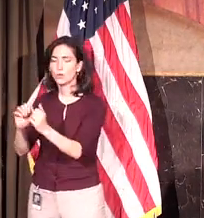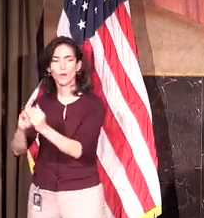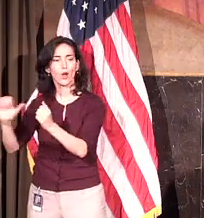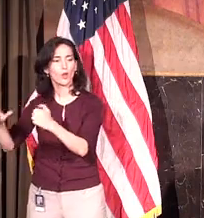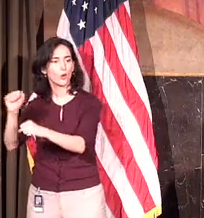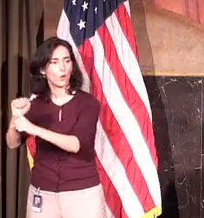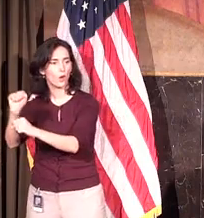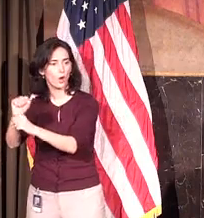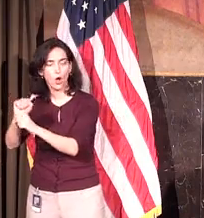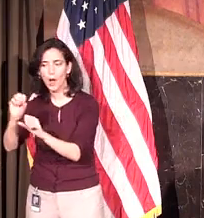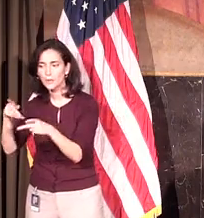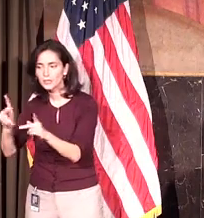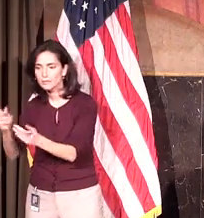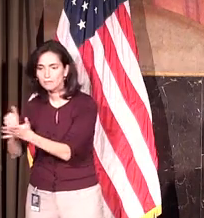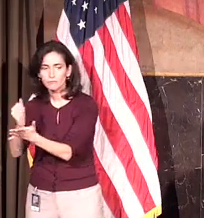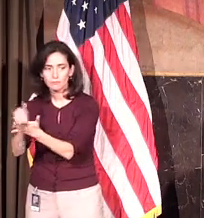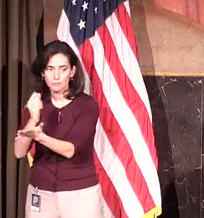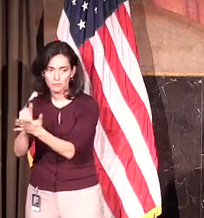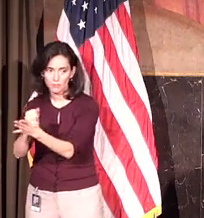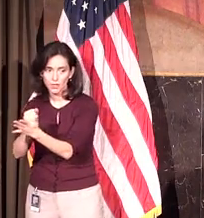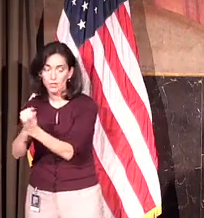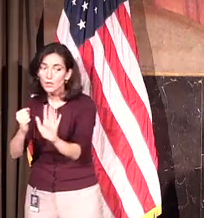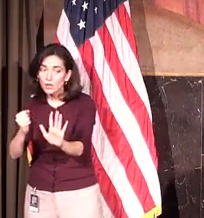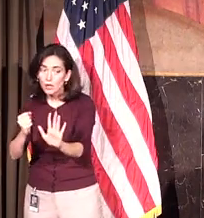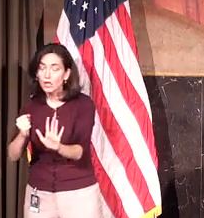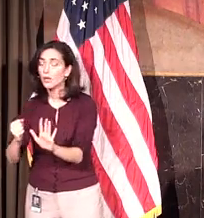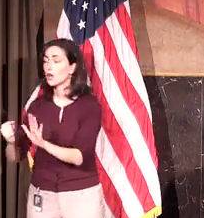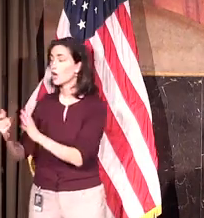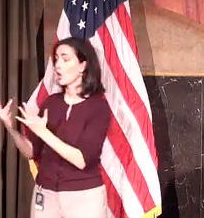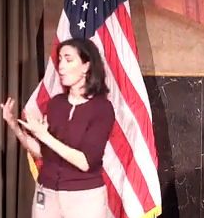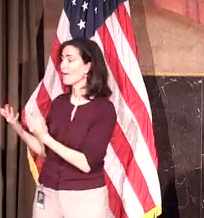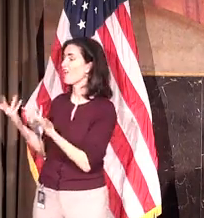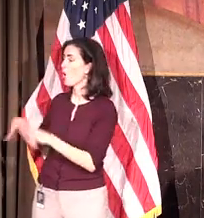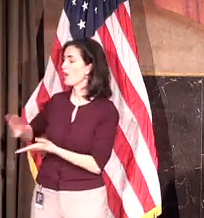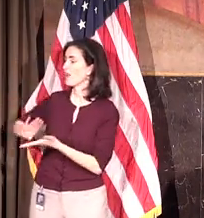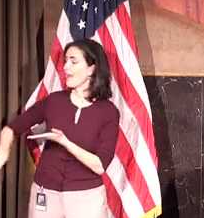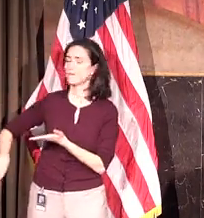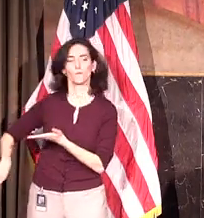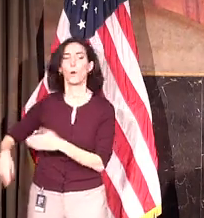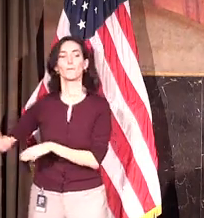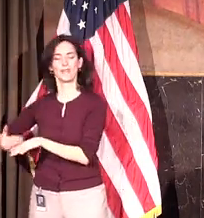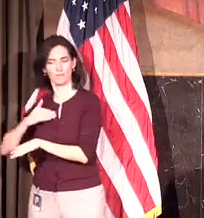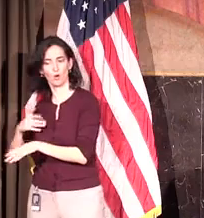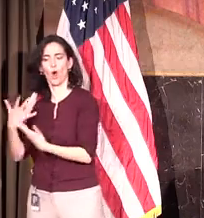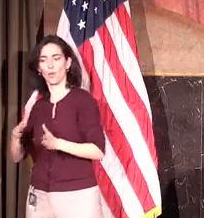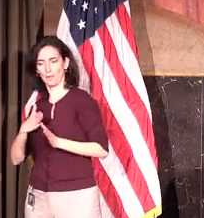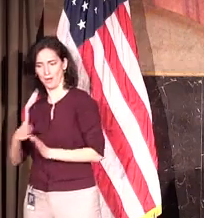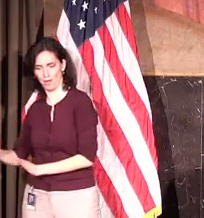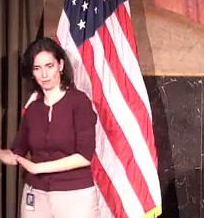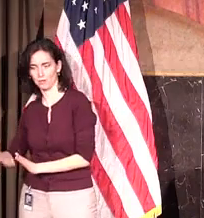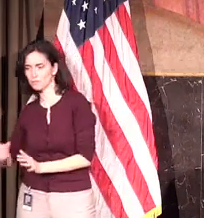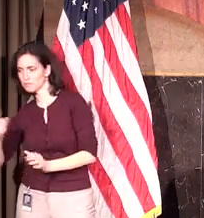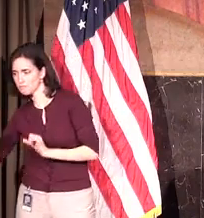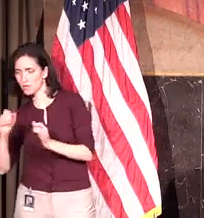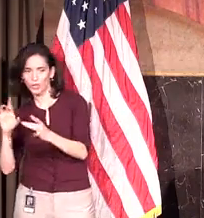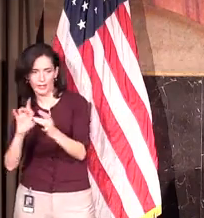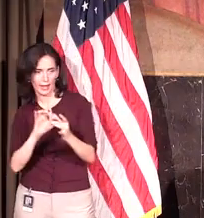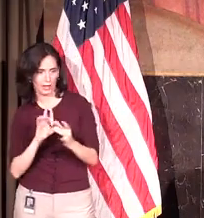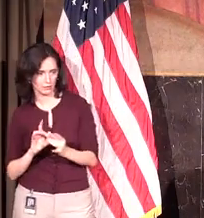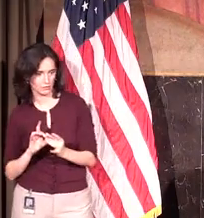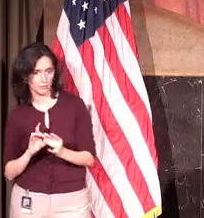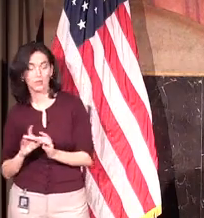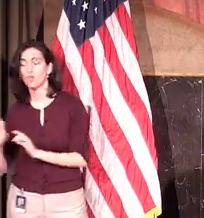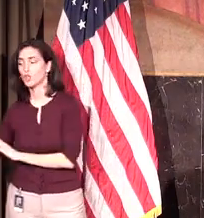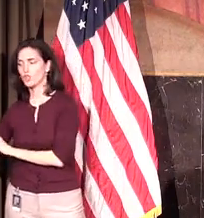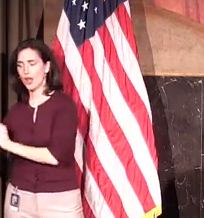employment opportunities before they actually get laid off at Shell. And Shell is cooperating with that. We hope to